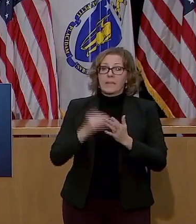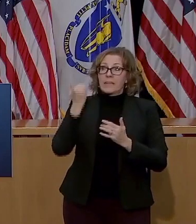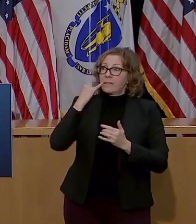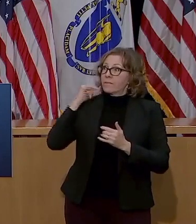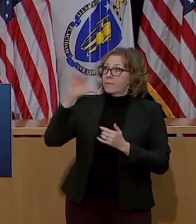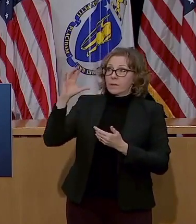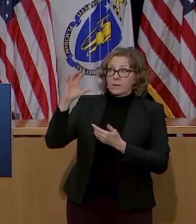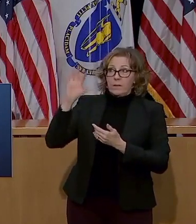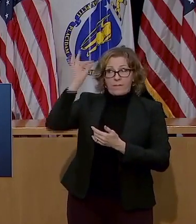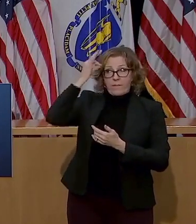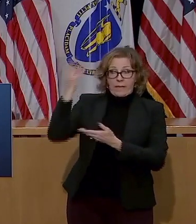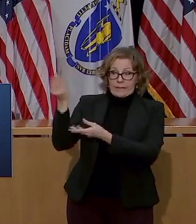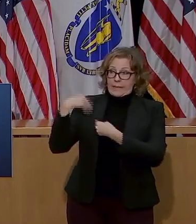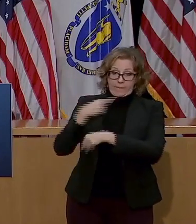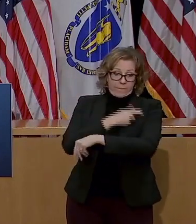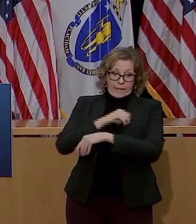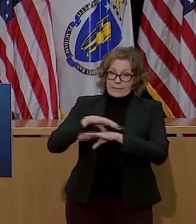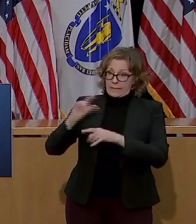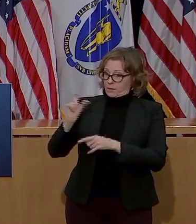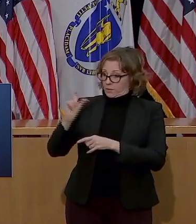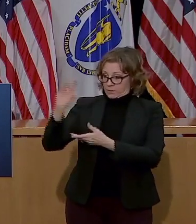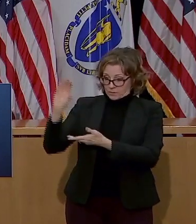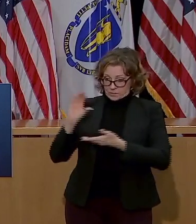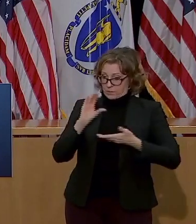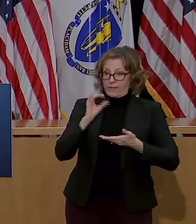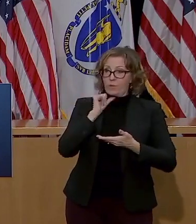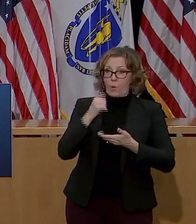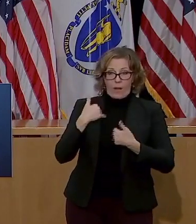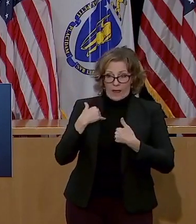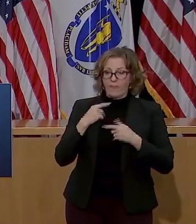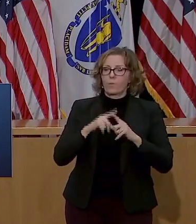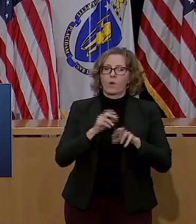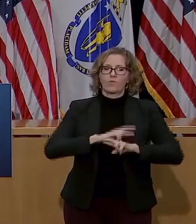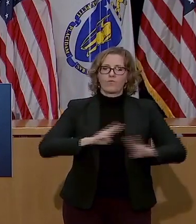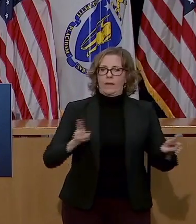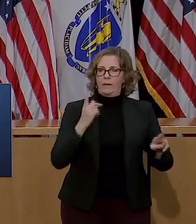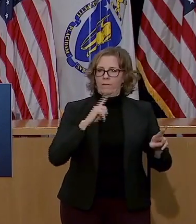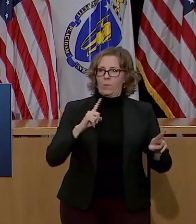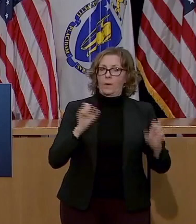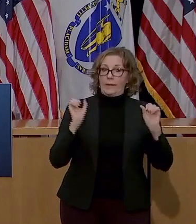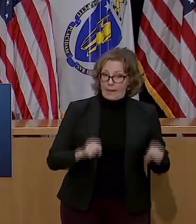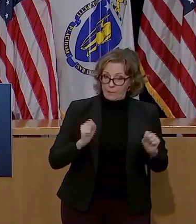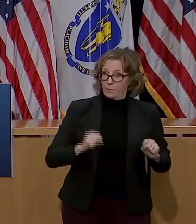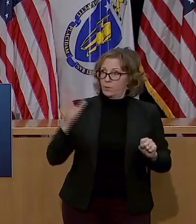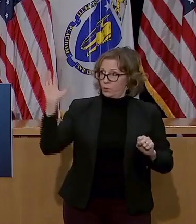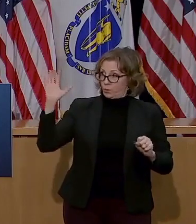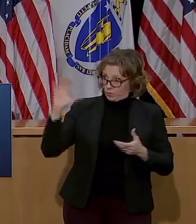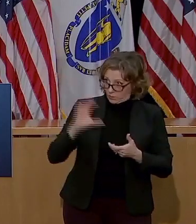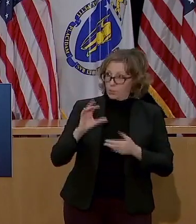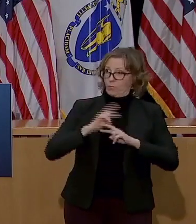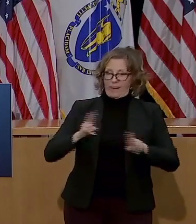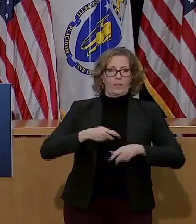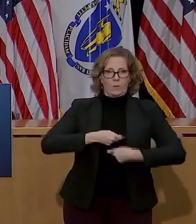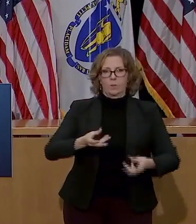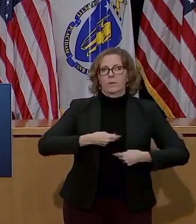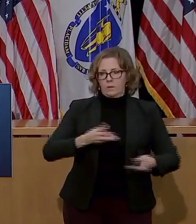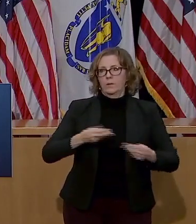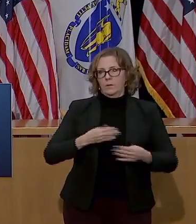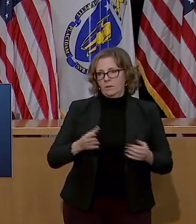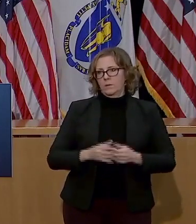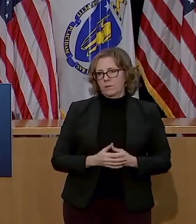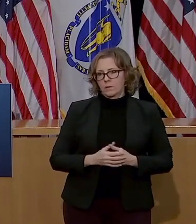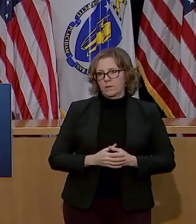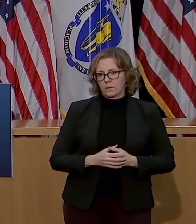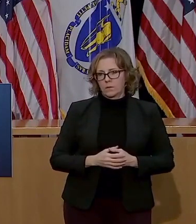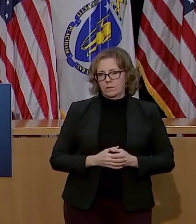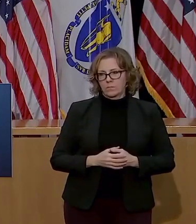hundreds of thousands of people per week who can access and get vaccinated, should deal with many of the issues and the questions that